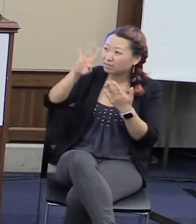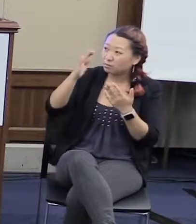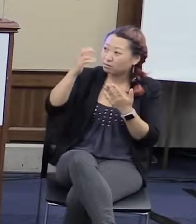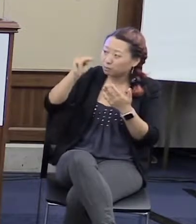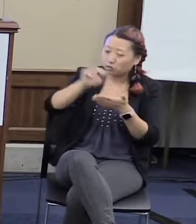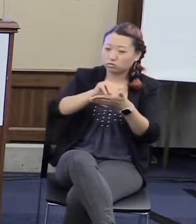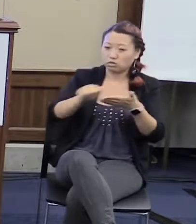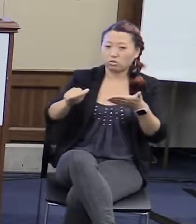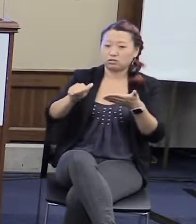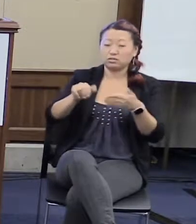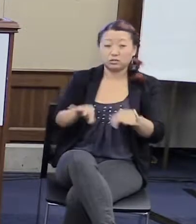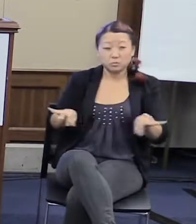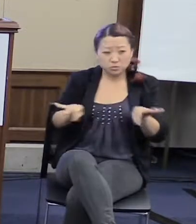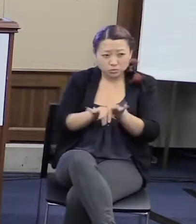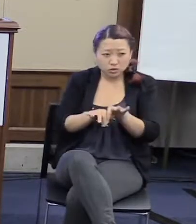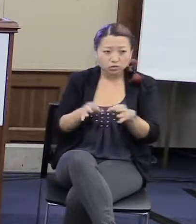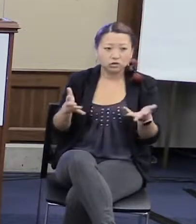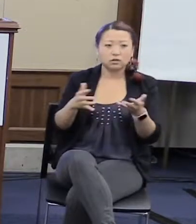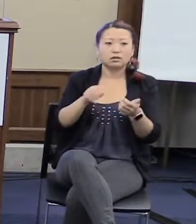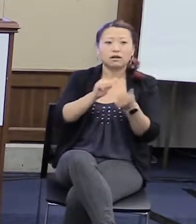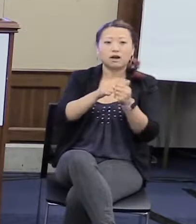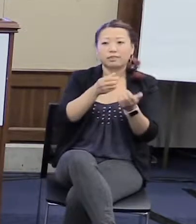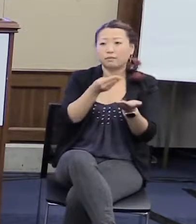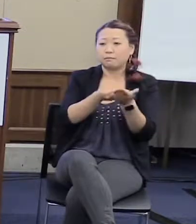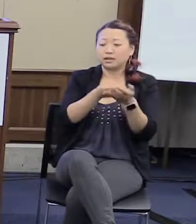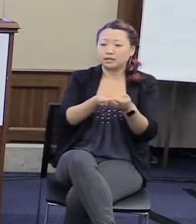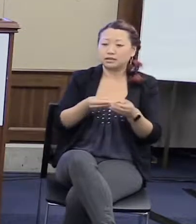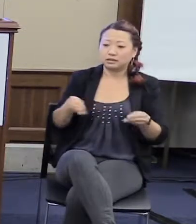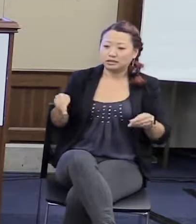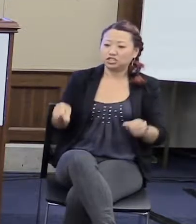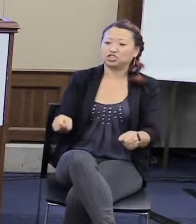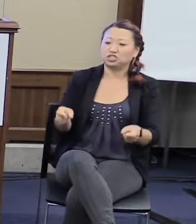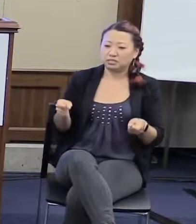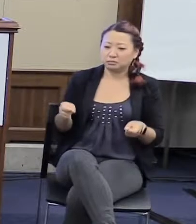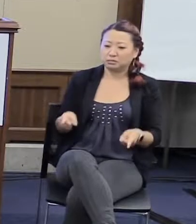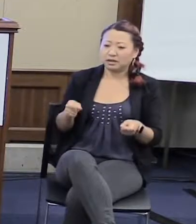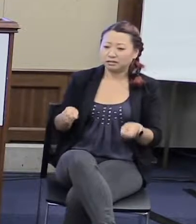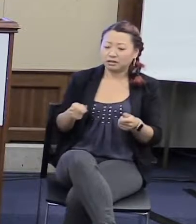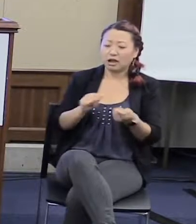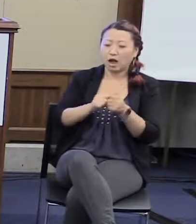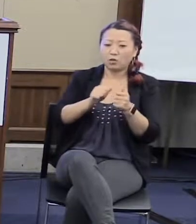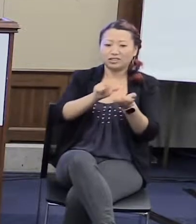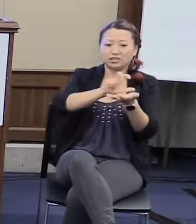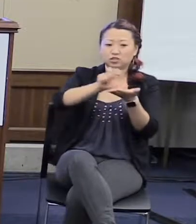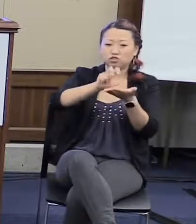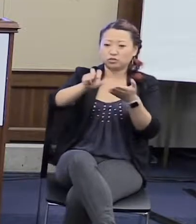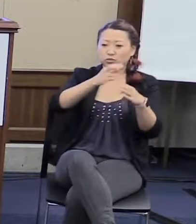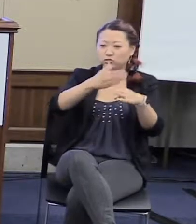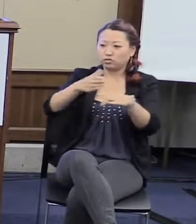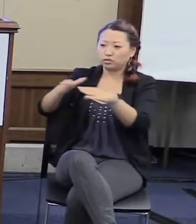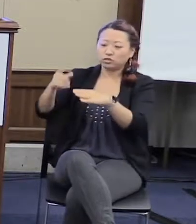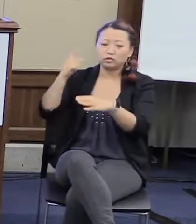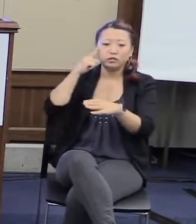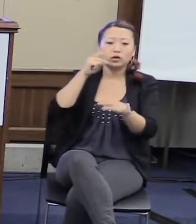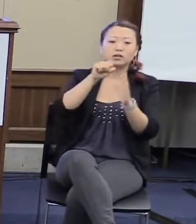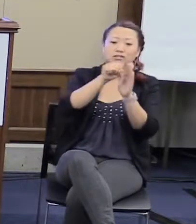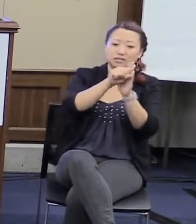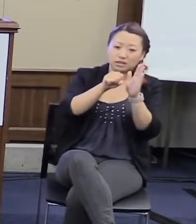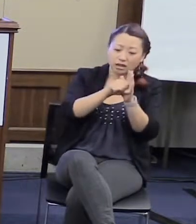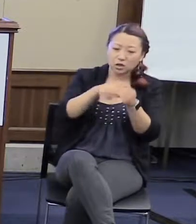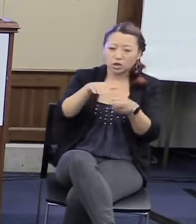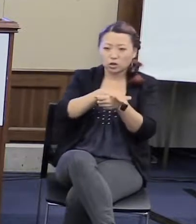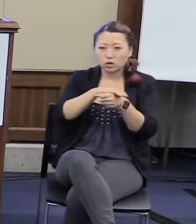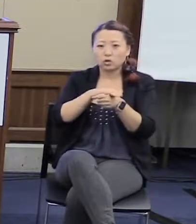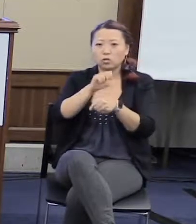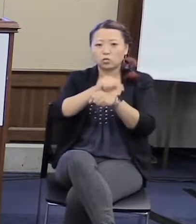point where how that money gets spent and how that money gets distributed are at state and local workforce development